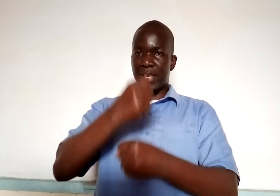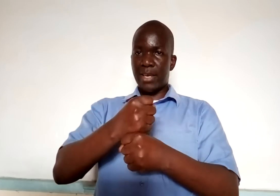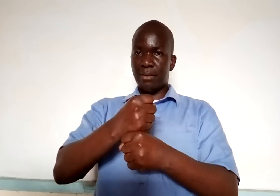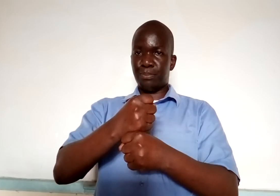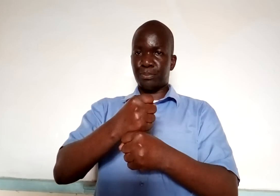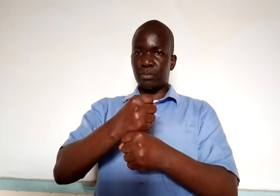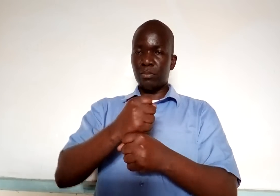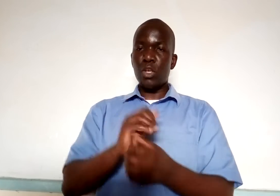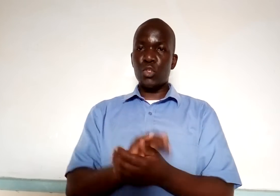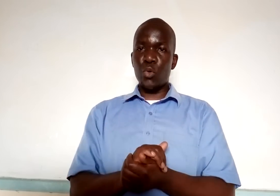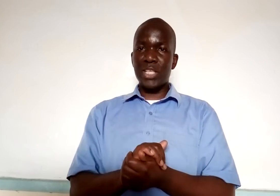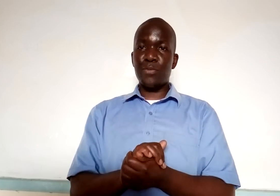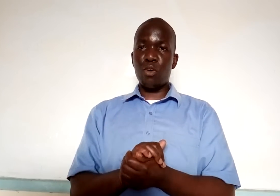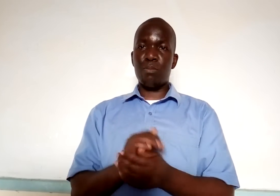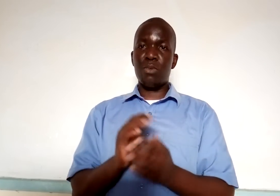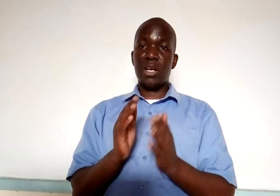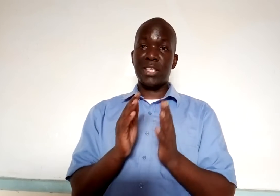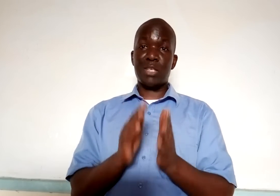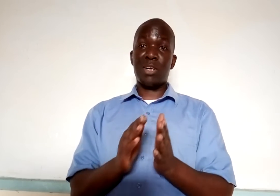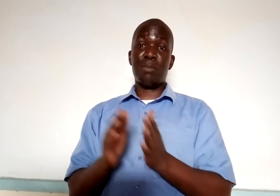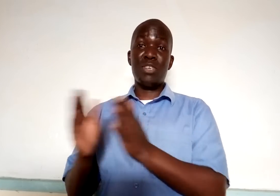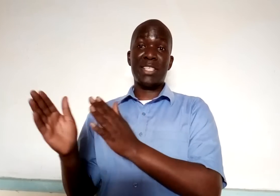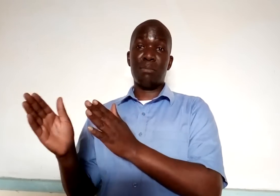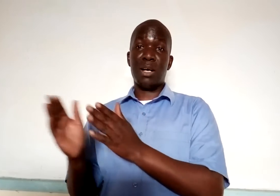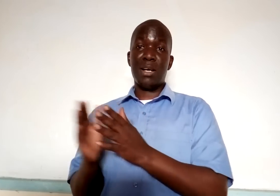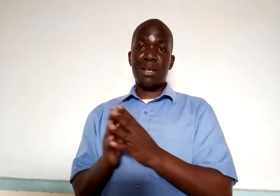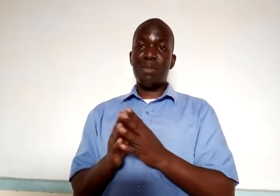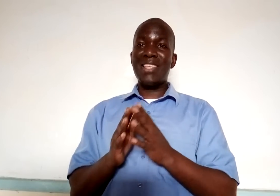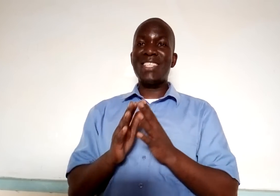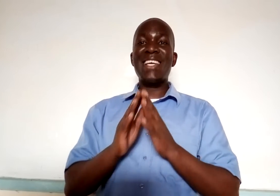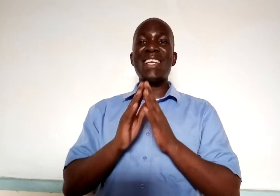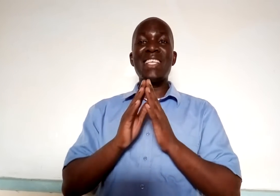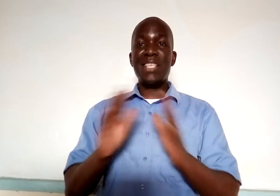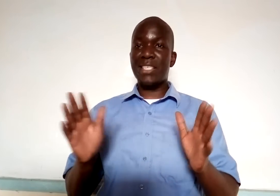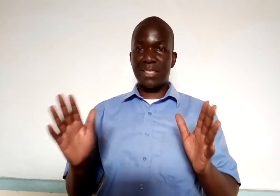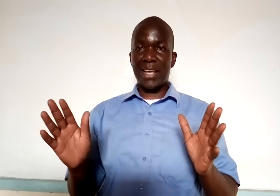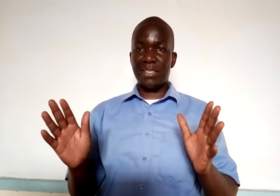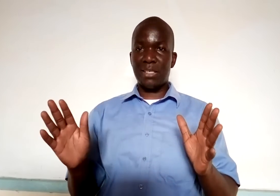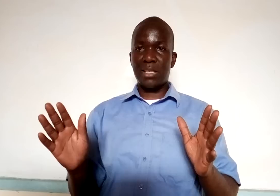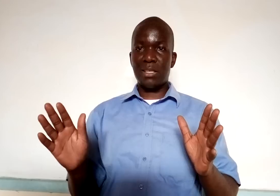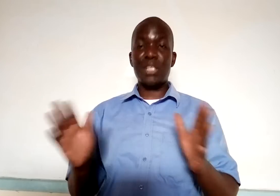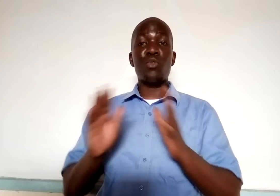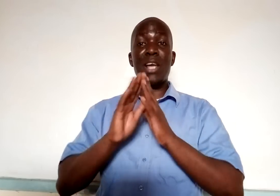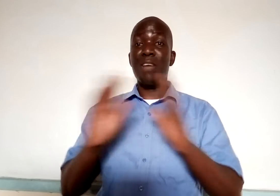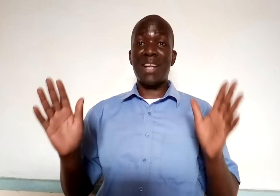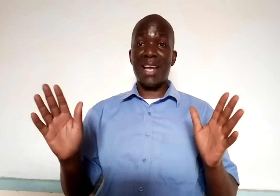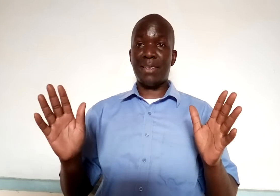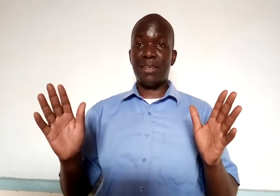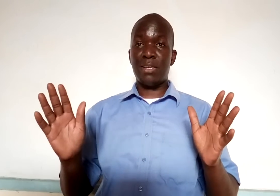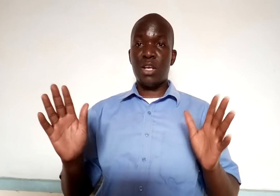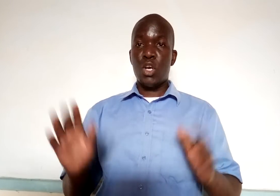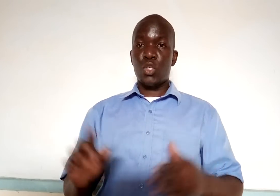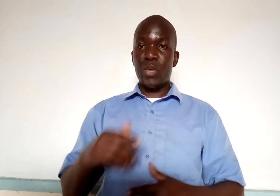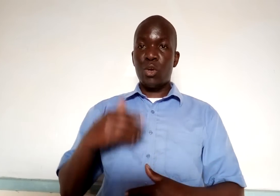year. So we start from January up to December. Remember, this is the easiest signs that you will ever learn. So we are going to